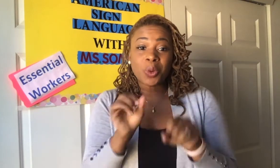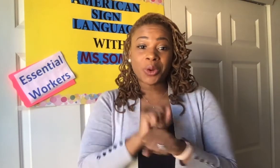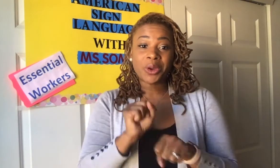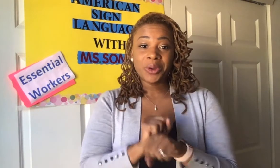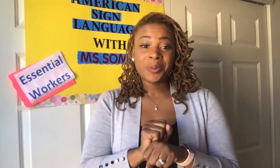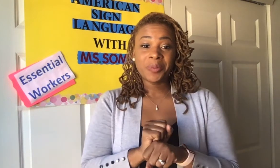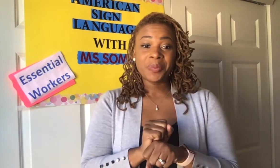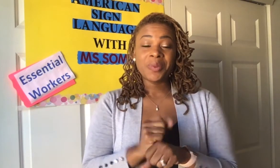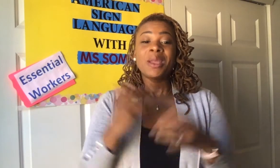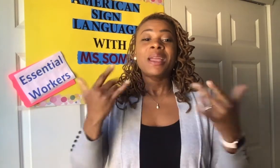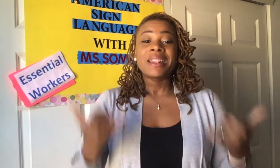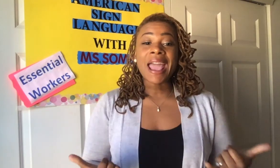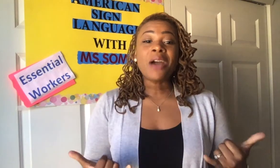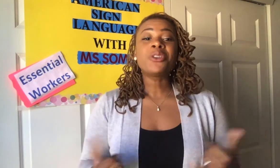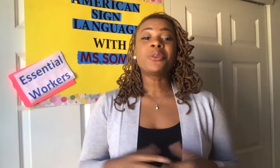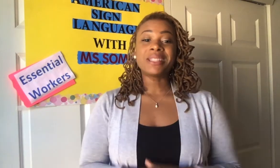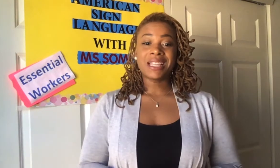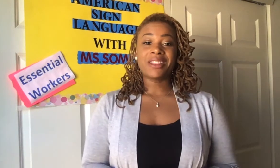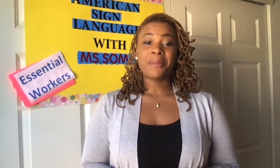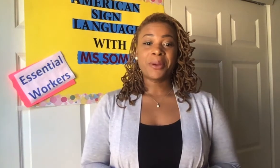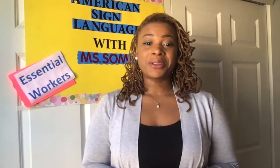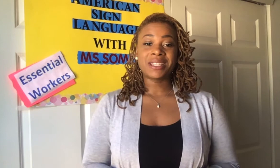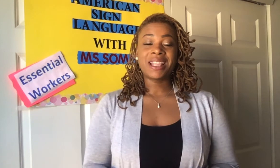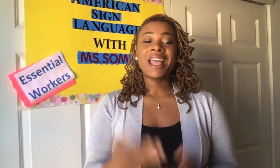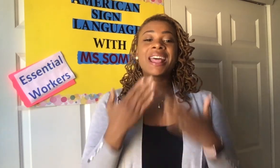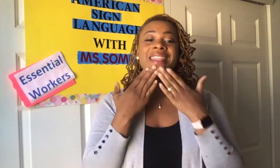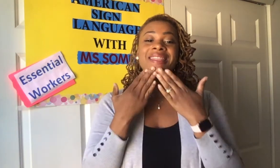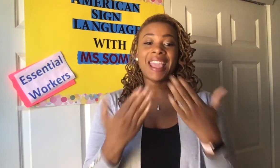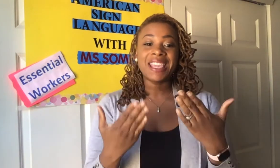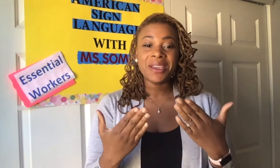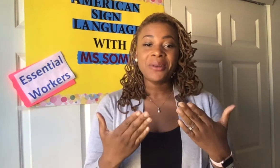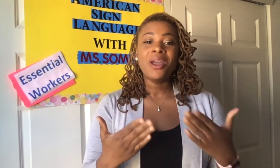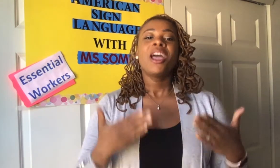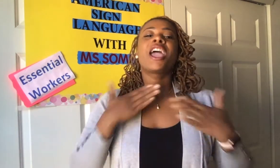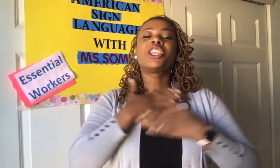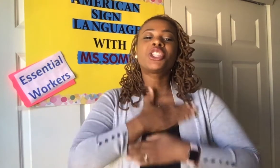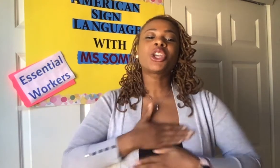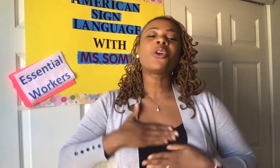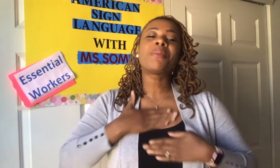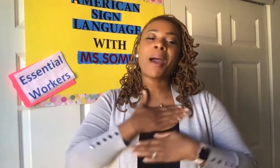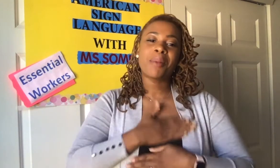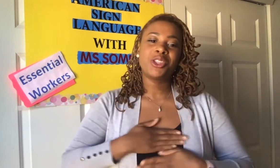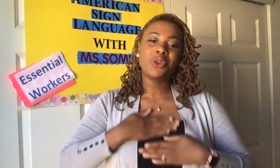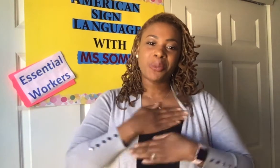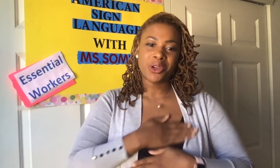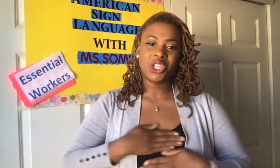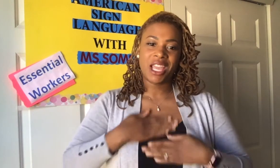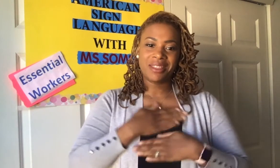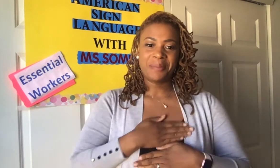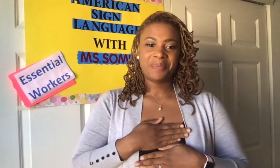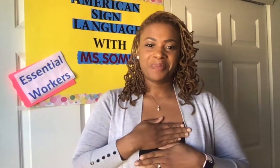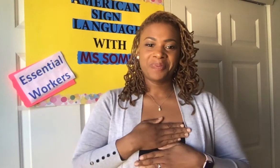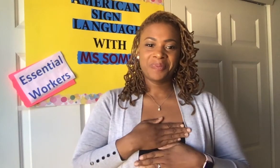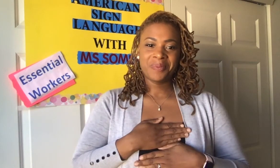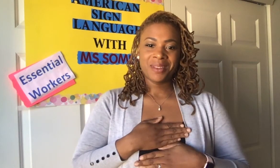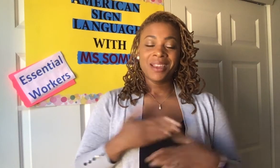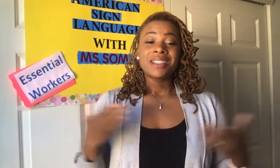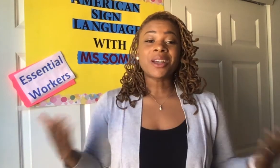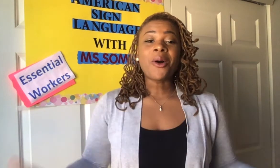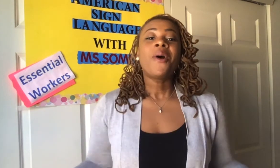worker. Now you can tell that person, thank you, and show them how much you appreciate them. So